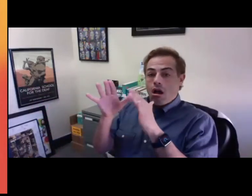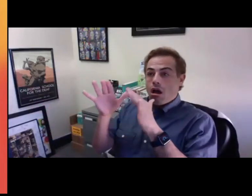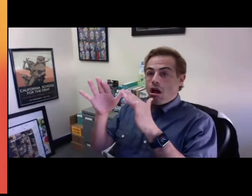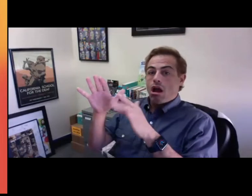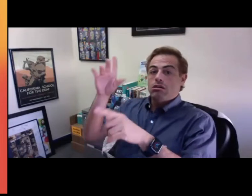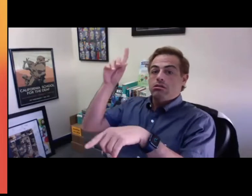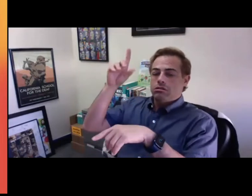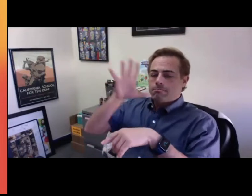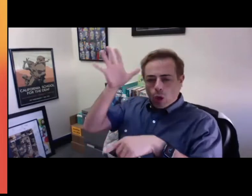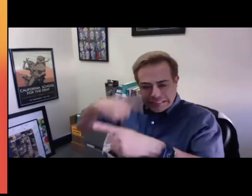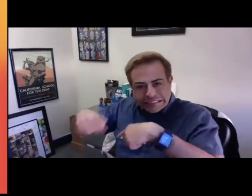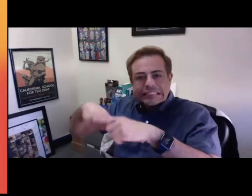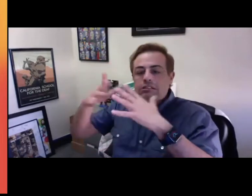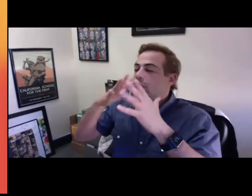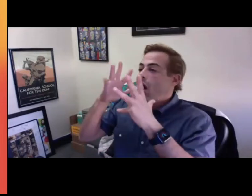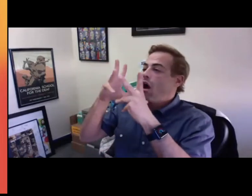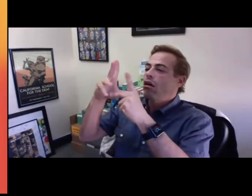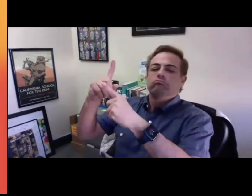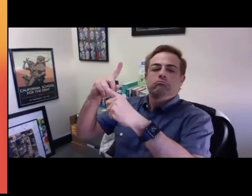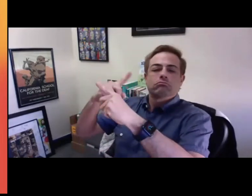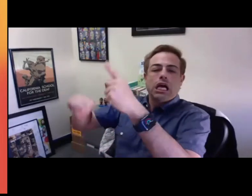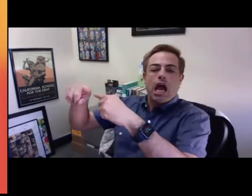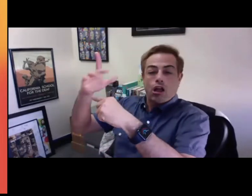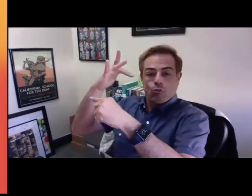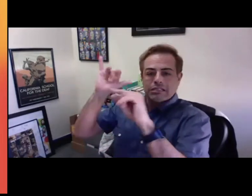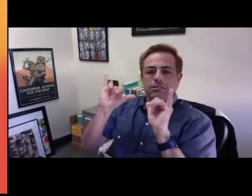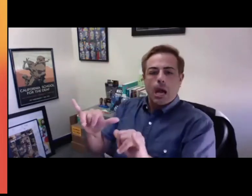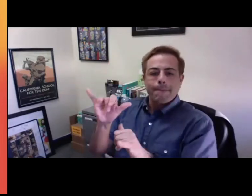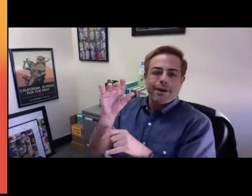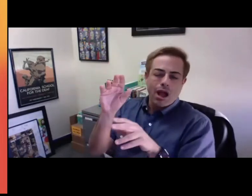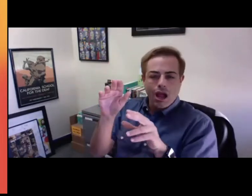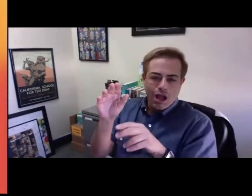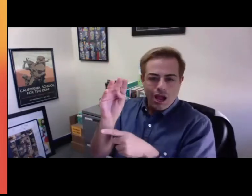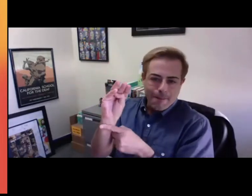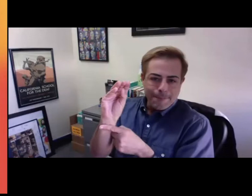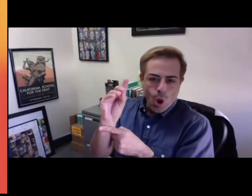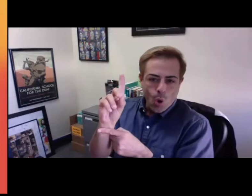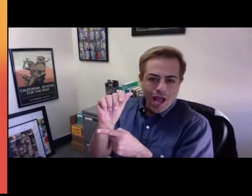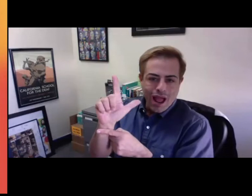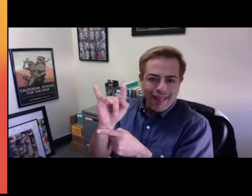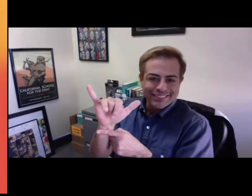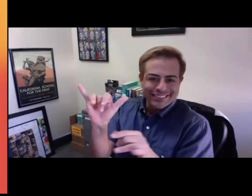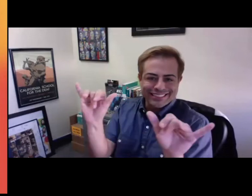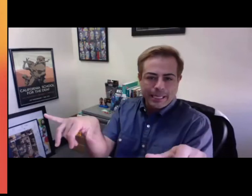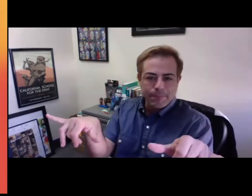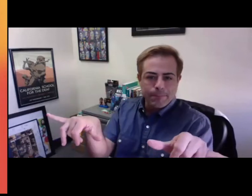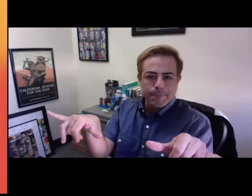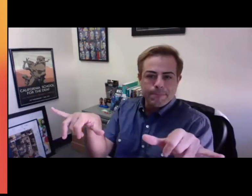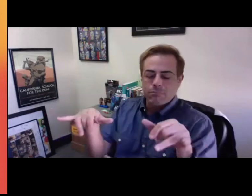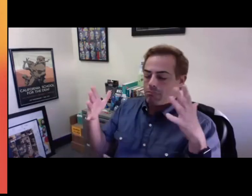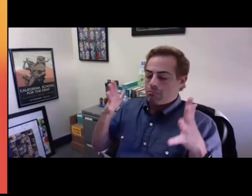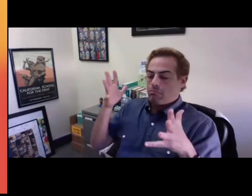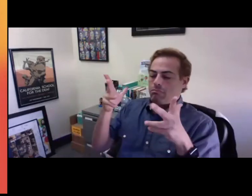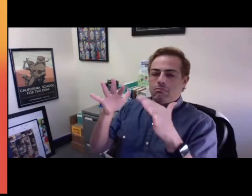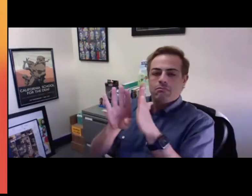and point and all of this stuff early on. And if the parents are signing and they acquire language that way, they're using the